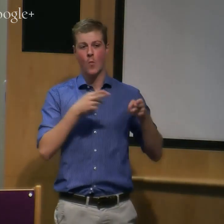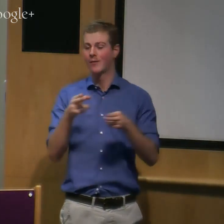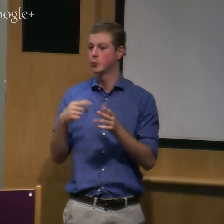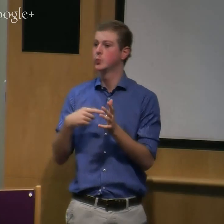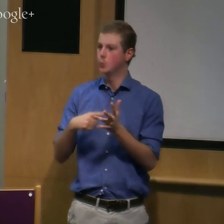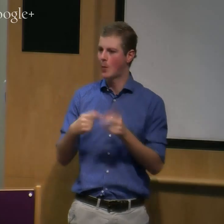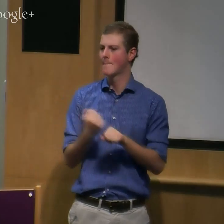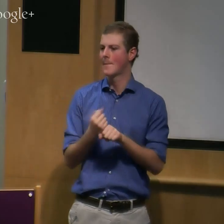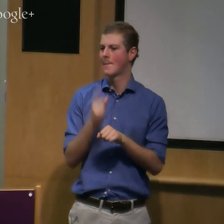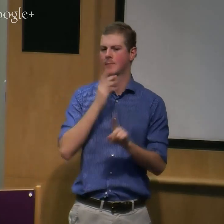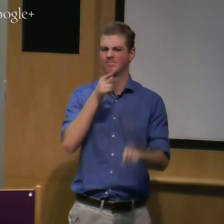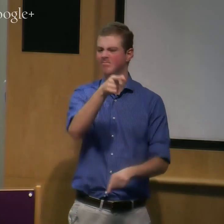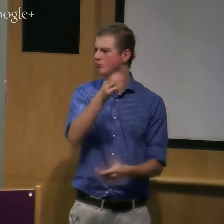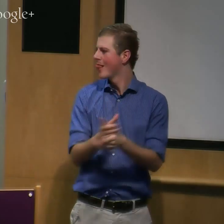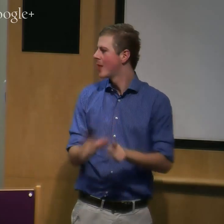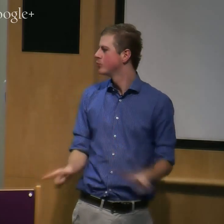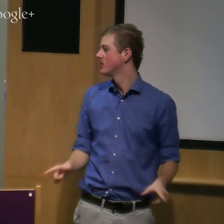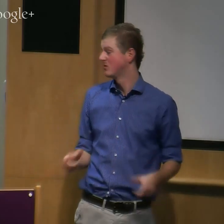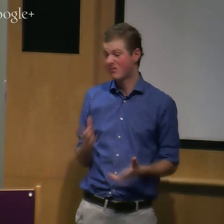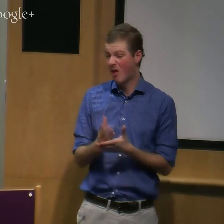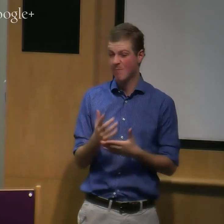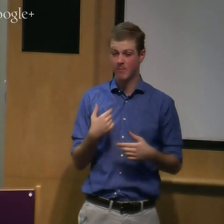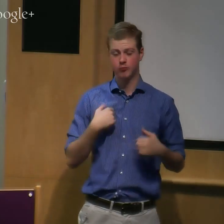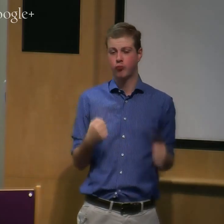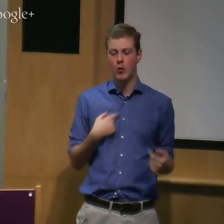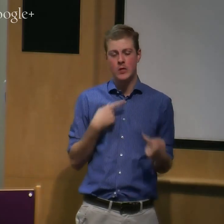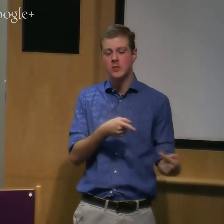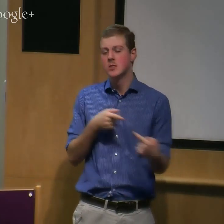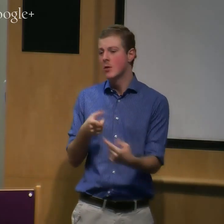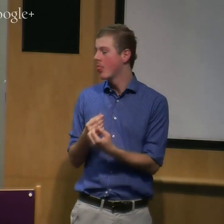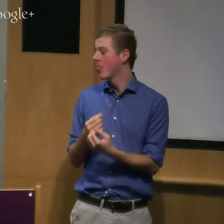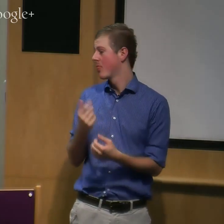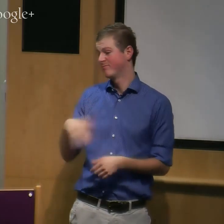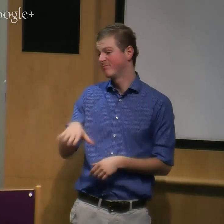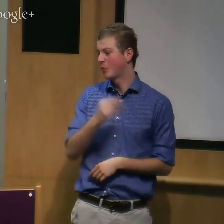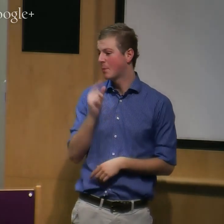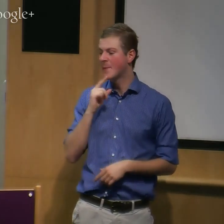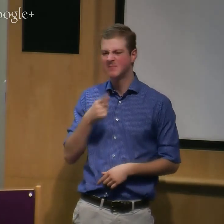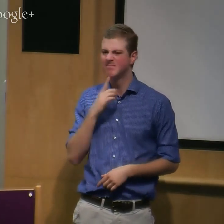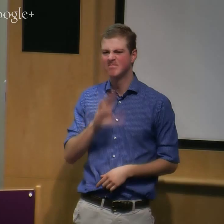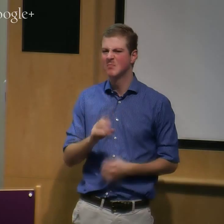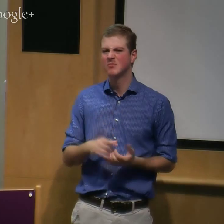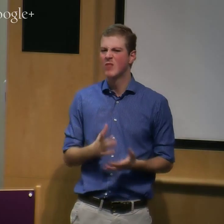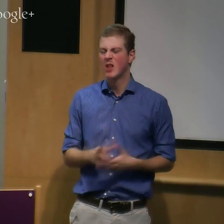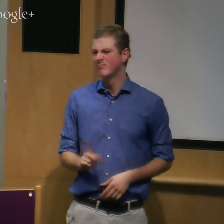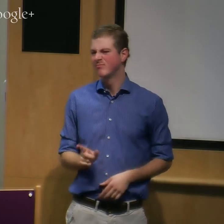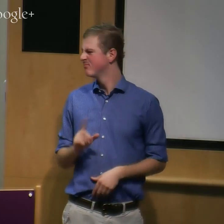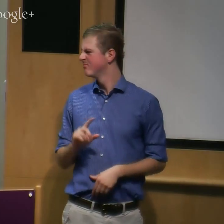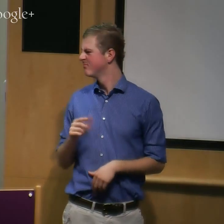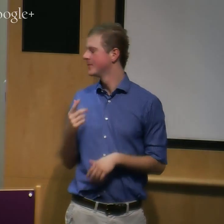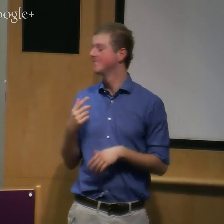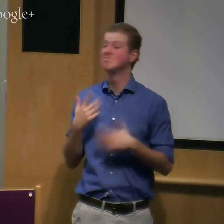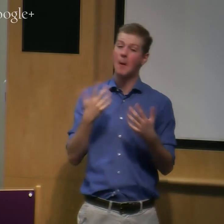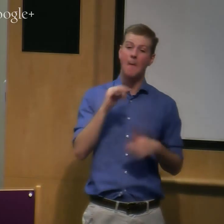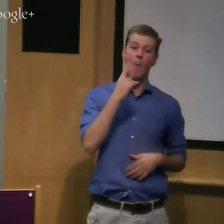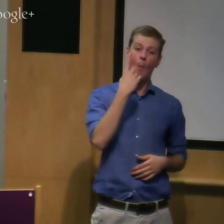I couldn't agree more. I think BSL needs to be strengthened. It's a real organic language. I have debates with people almost daily